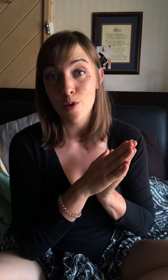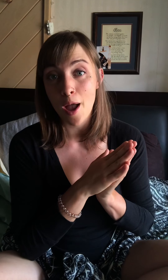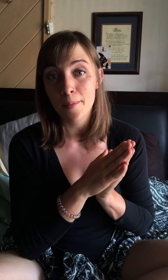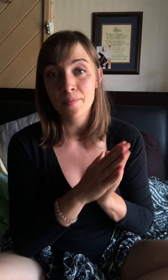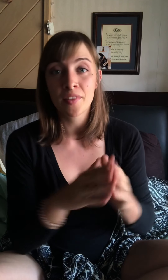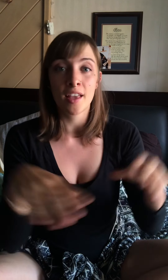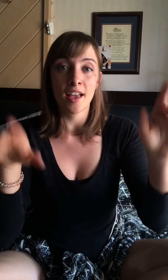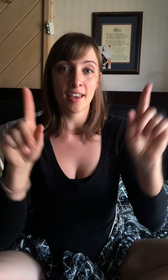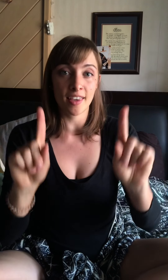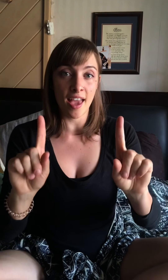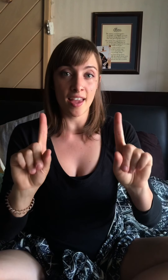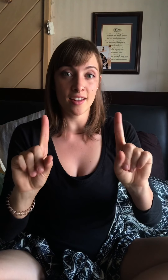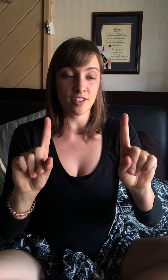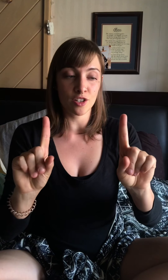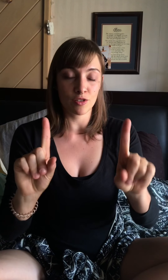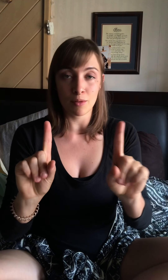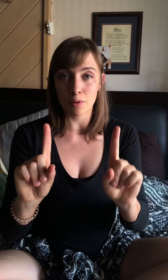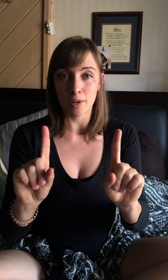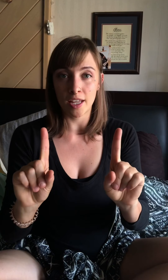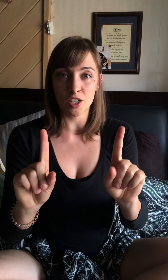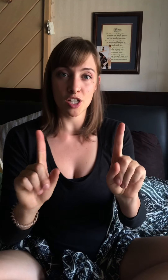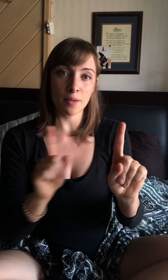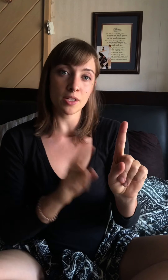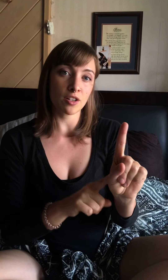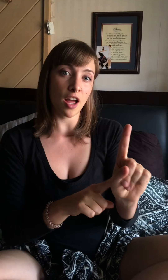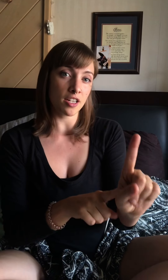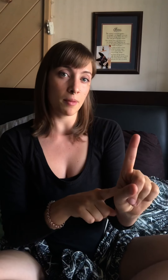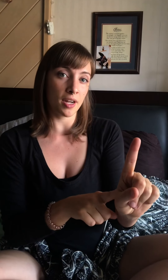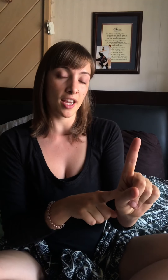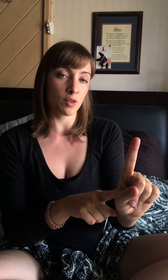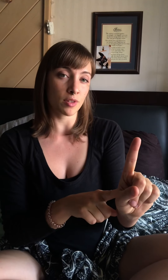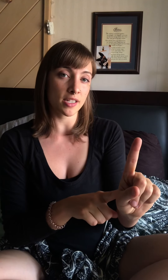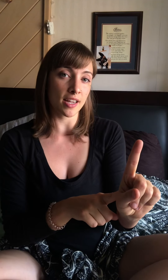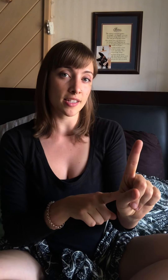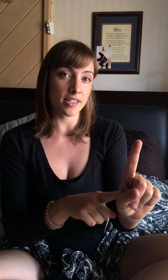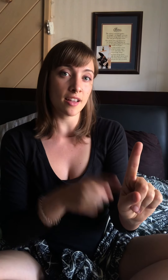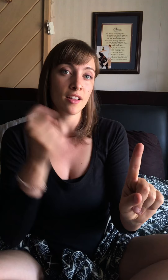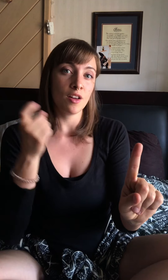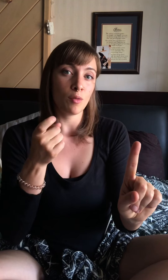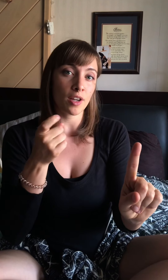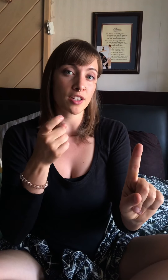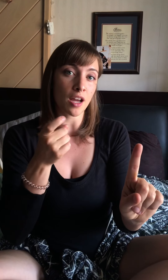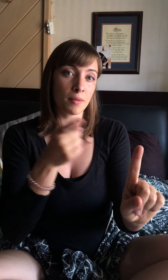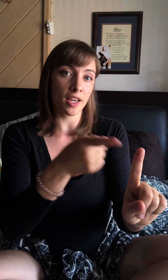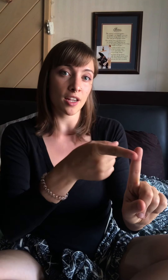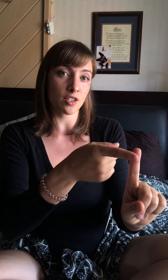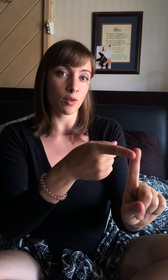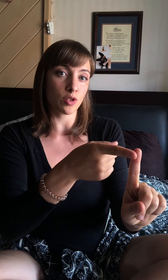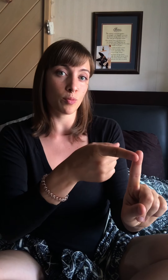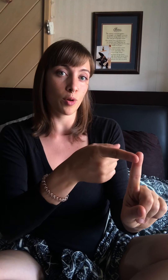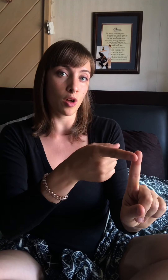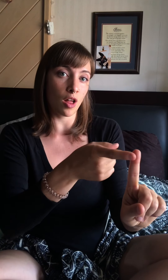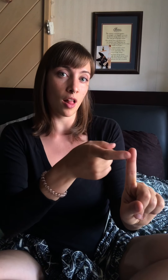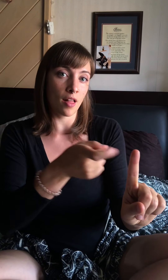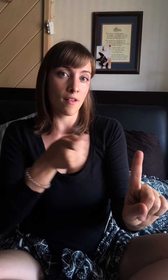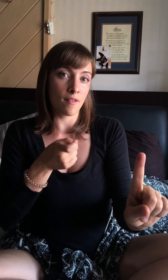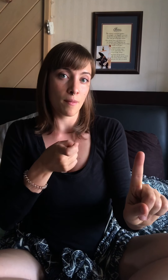from. Again, 2 number 1 hand shapes. Your non-dominant hand will stay still while your dominant hand is going to pull